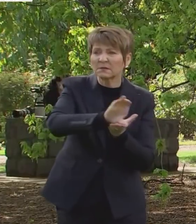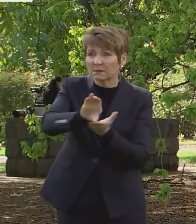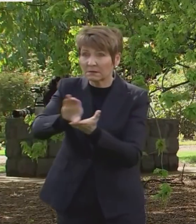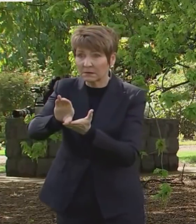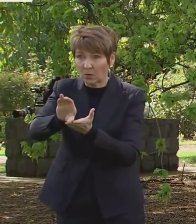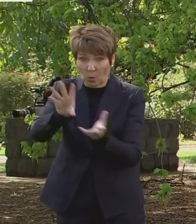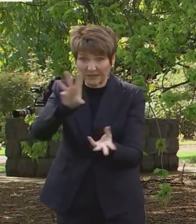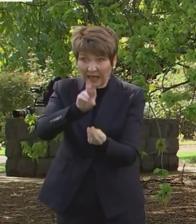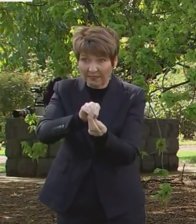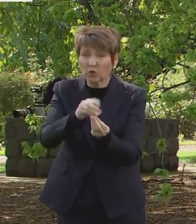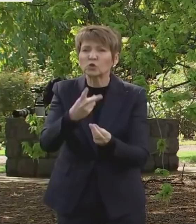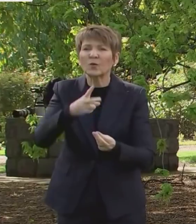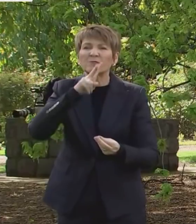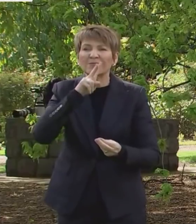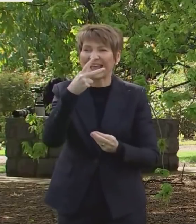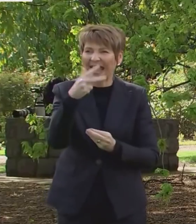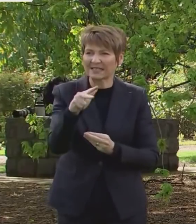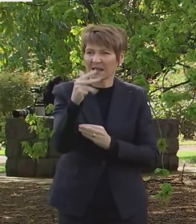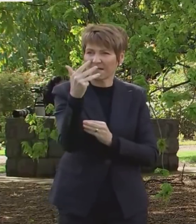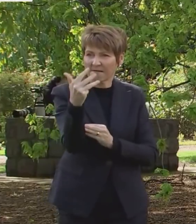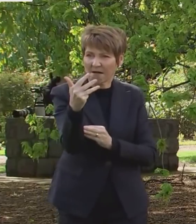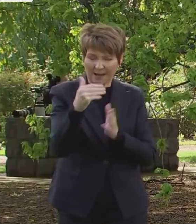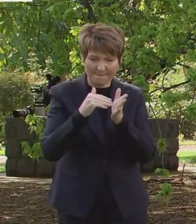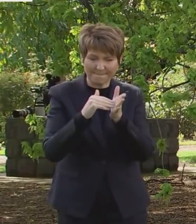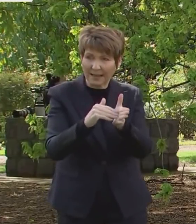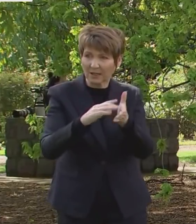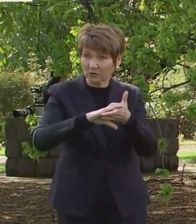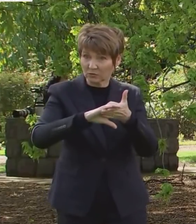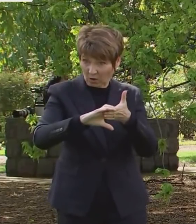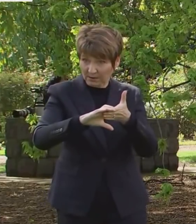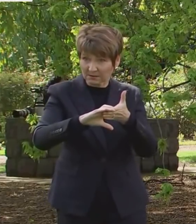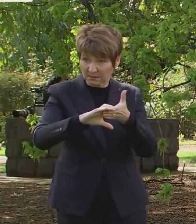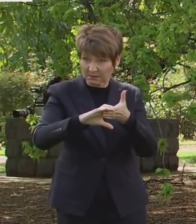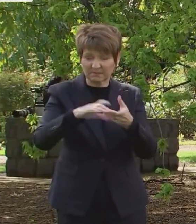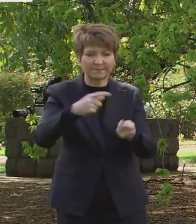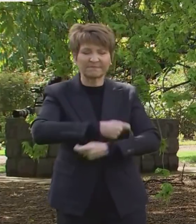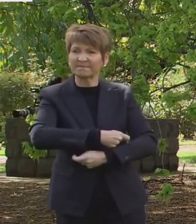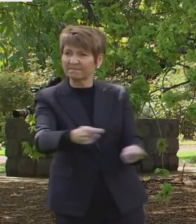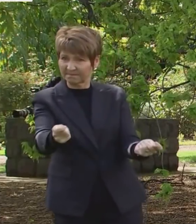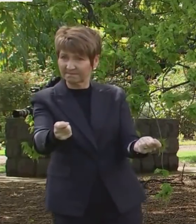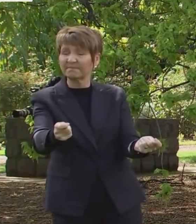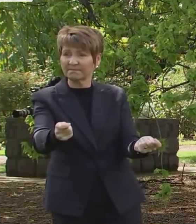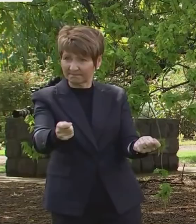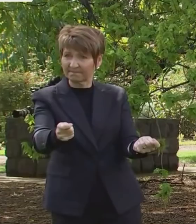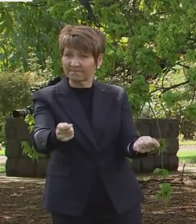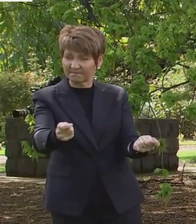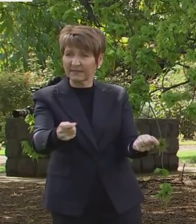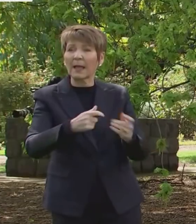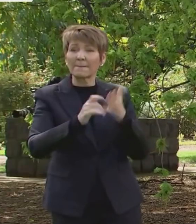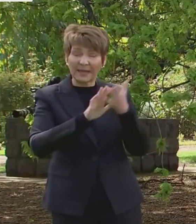additional $289 million to continue to provide support of $5,000, $10,000